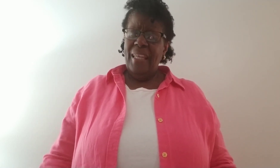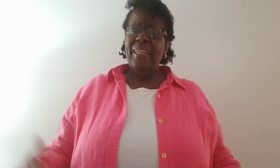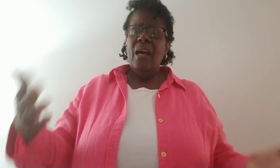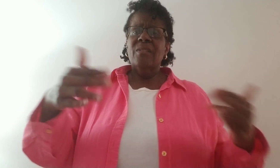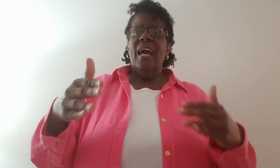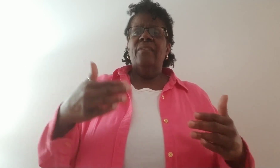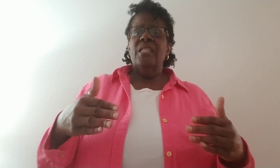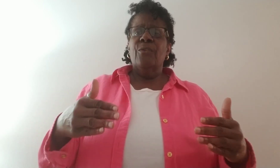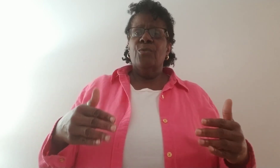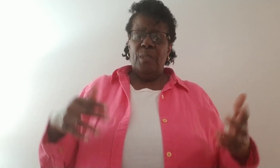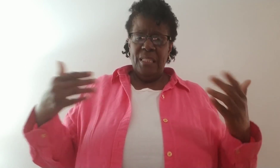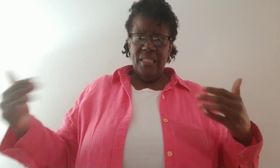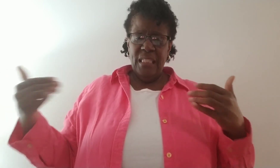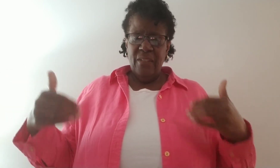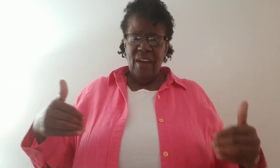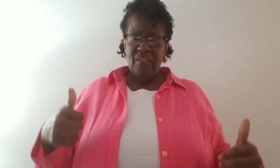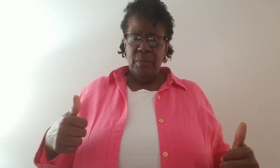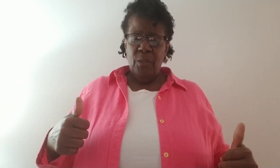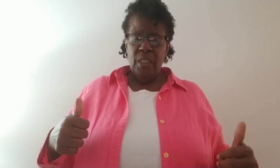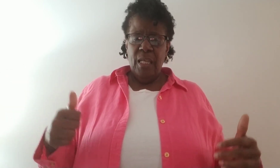I'll sign this first one.